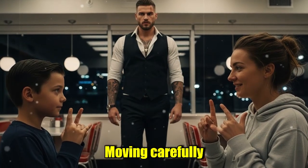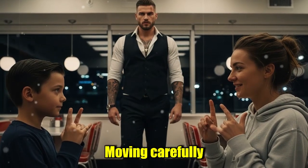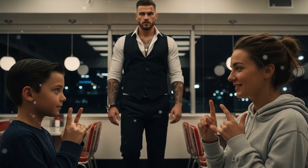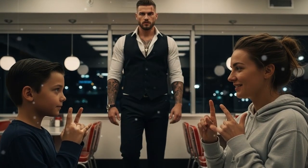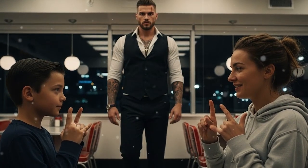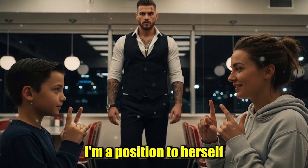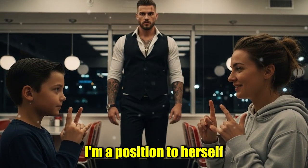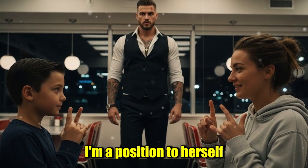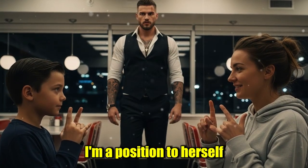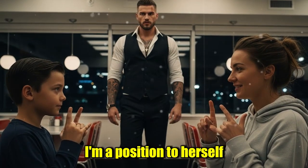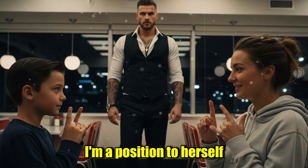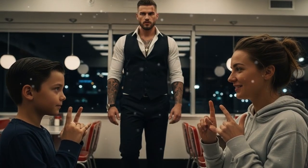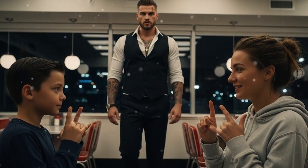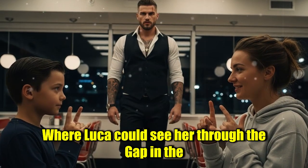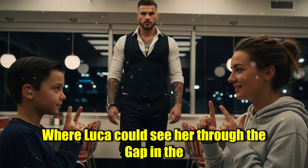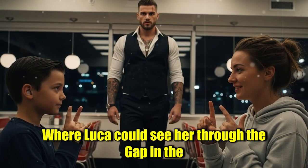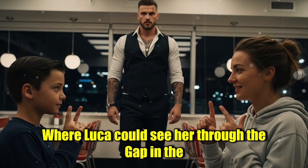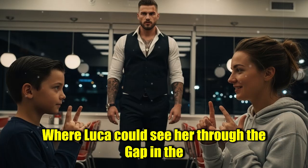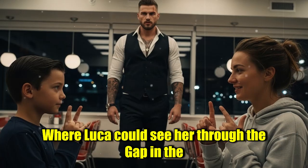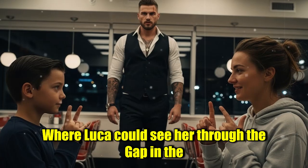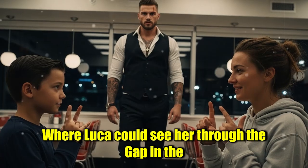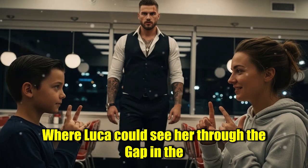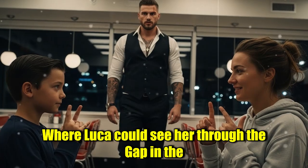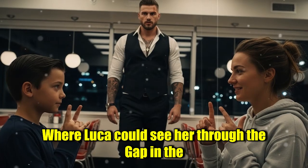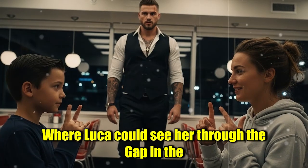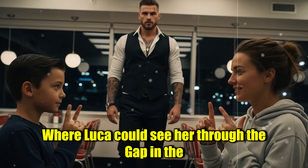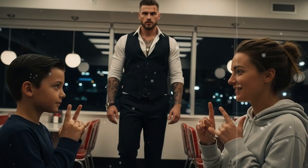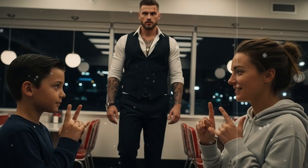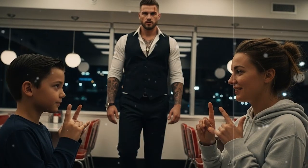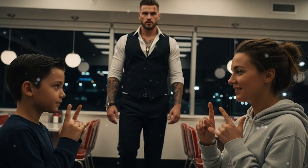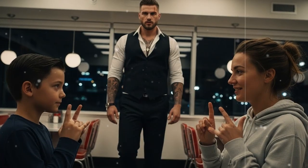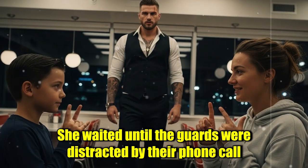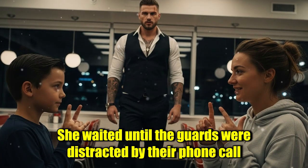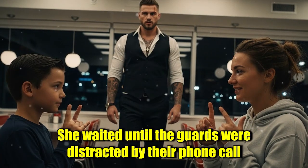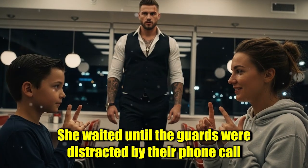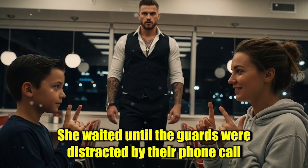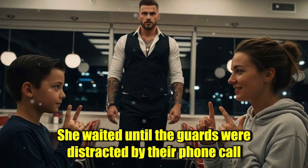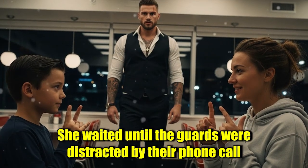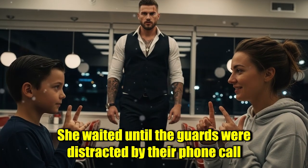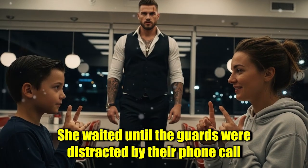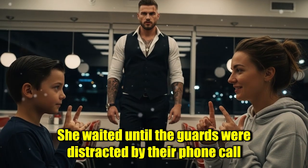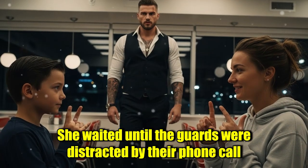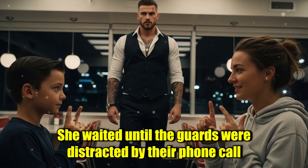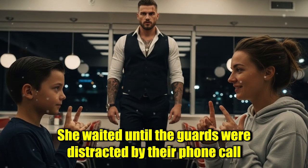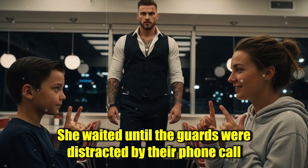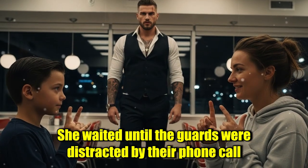carefully, Emma positioned herself where Luca could see her through the gap in the crates. She waited until the guards were distracted by their phone